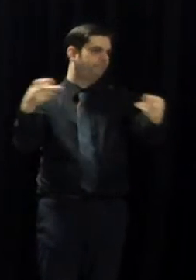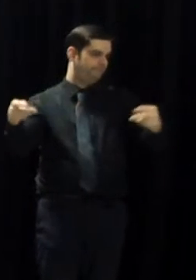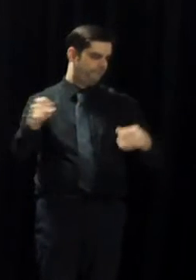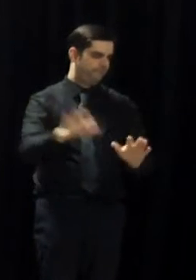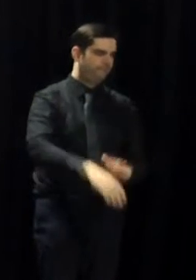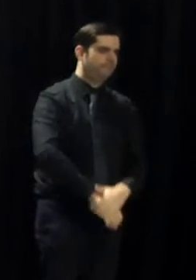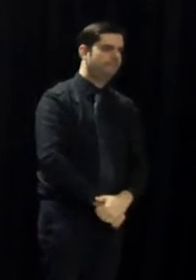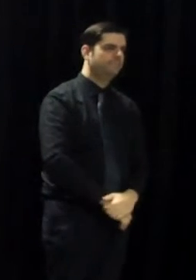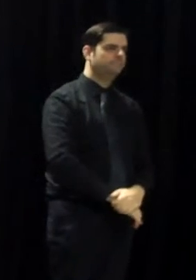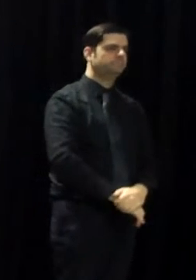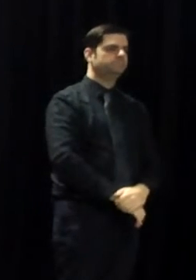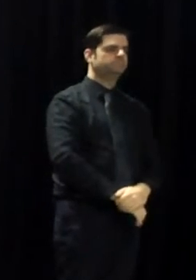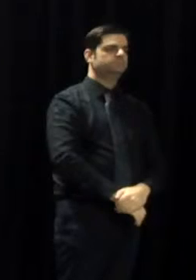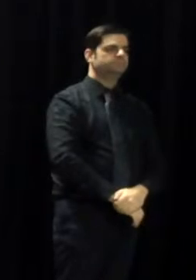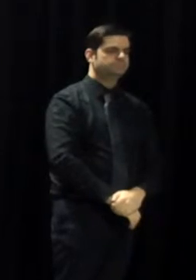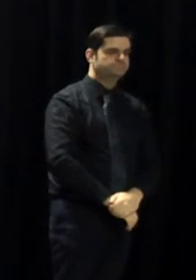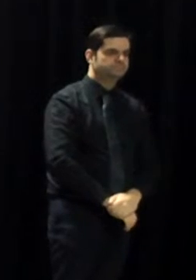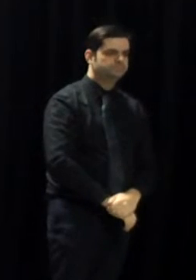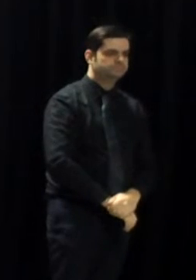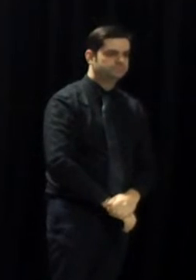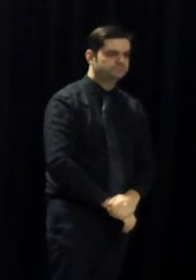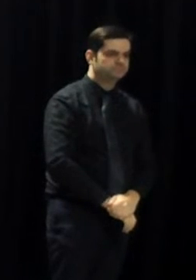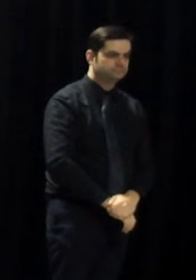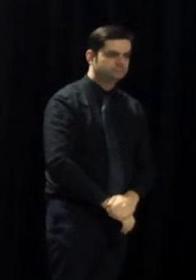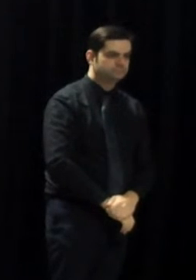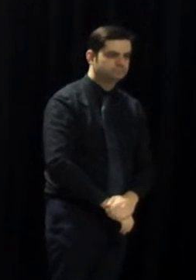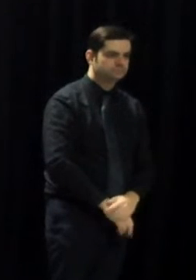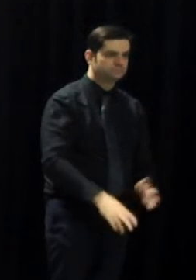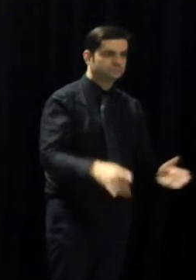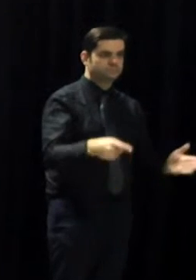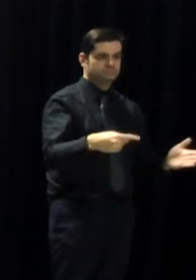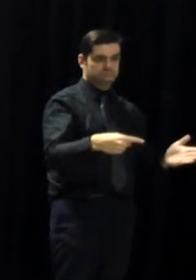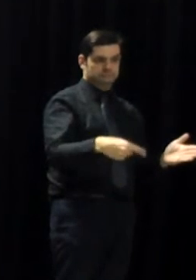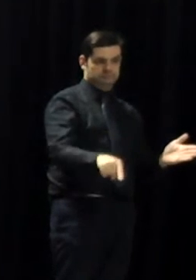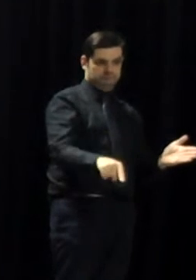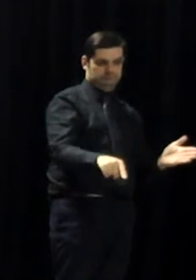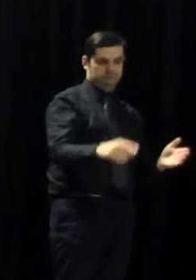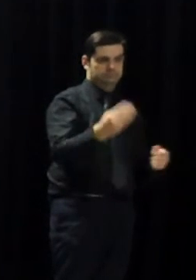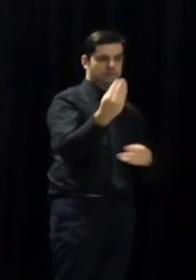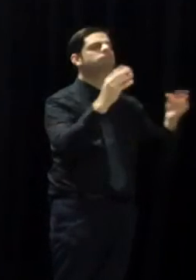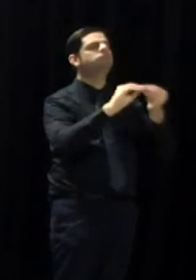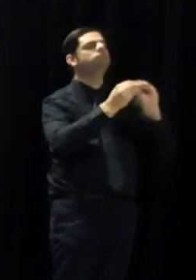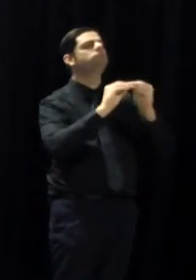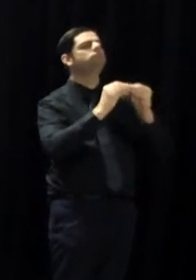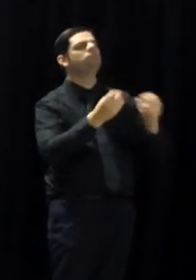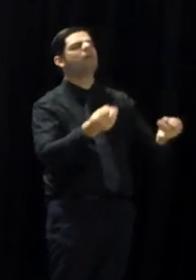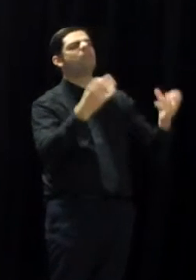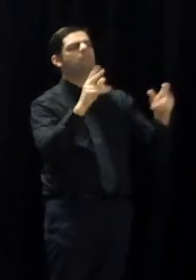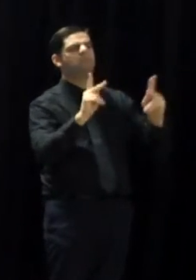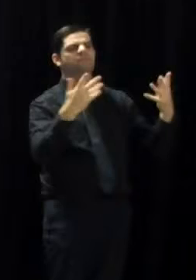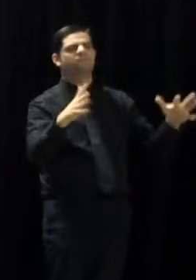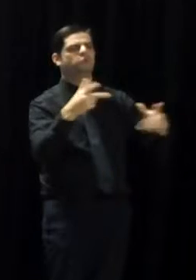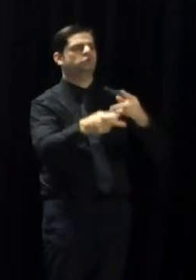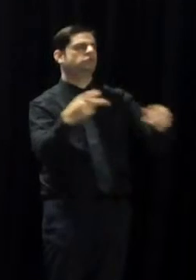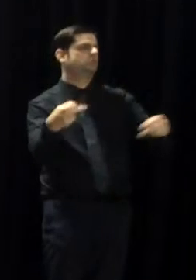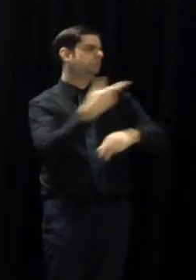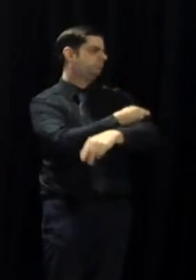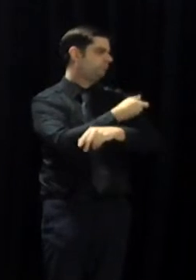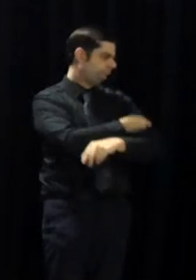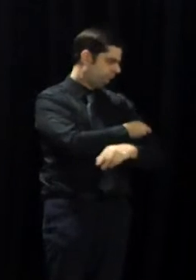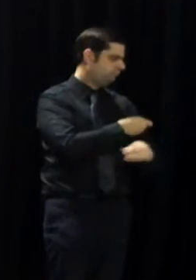let you know how many people, but hundreds and hundreds of our most vulnerable people on Monday. That is really good